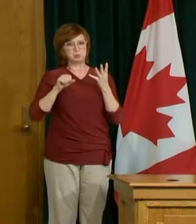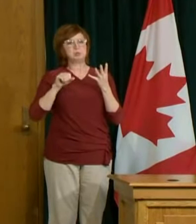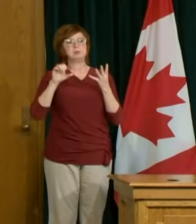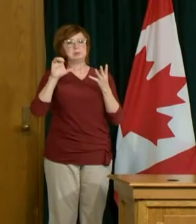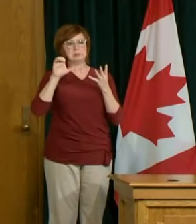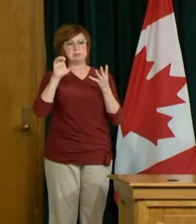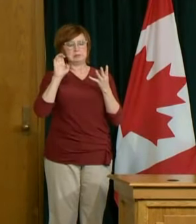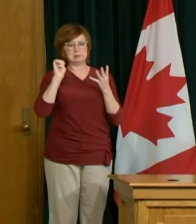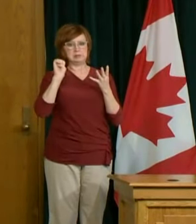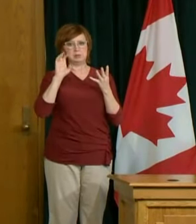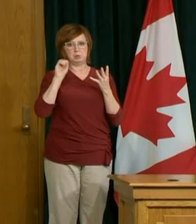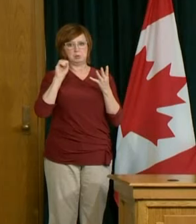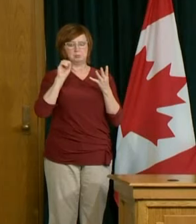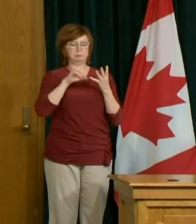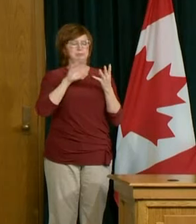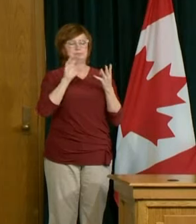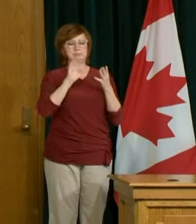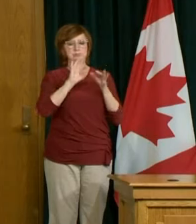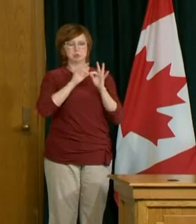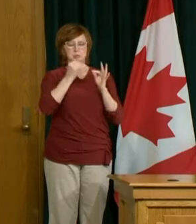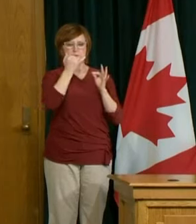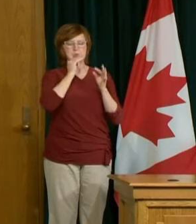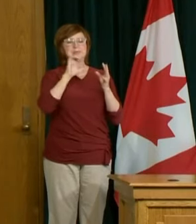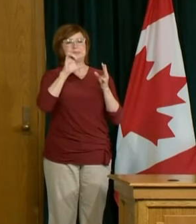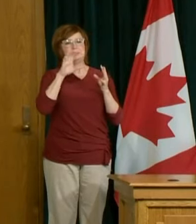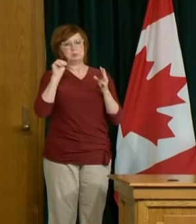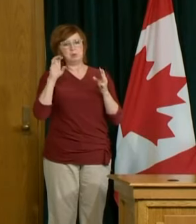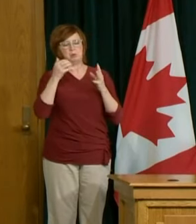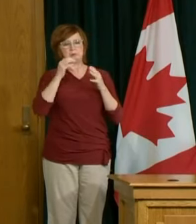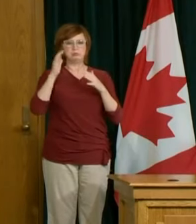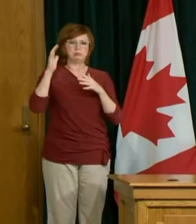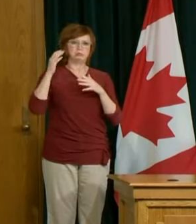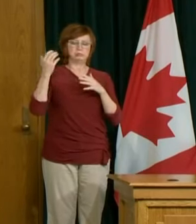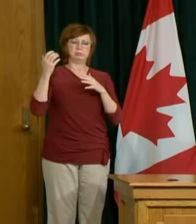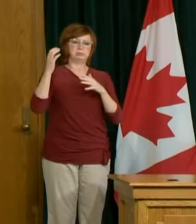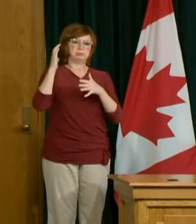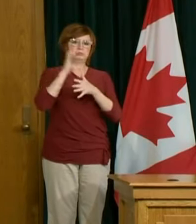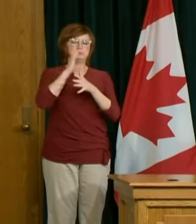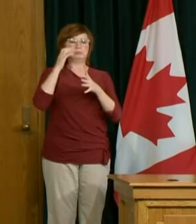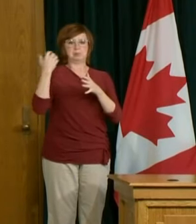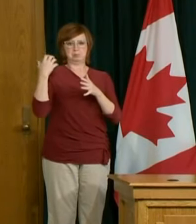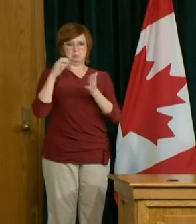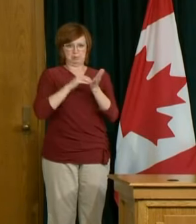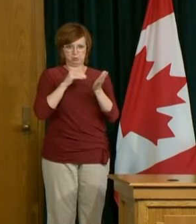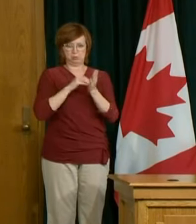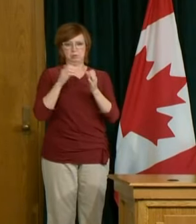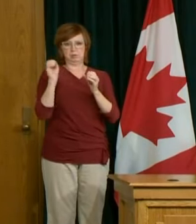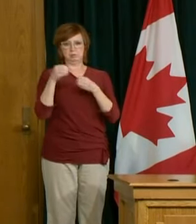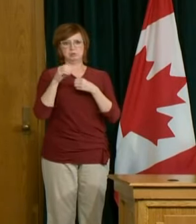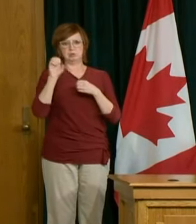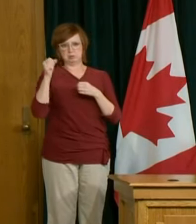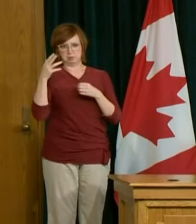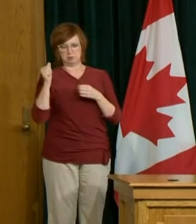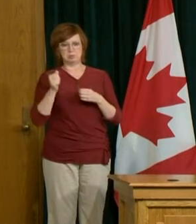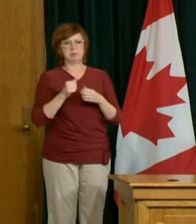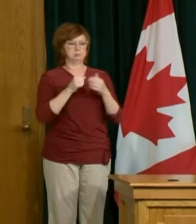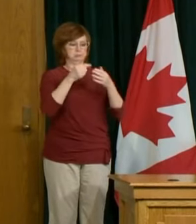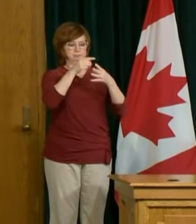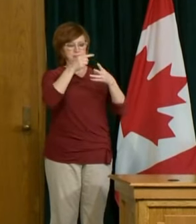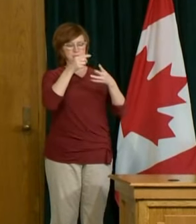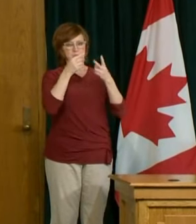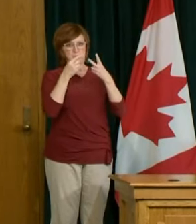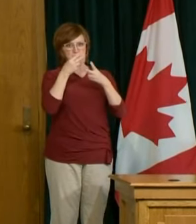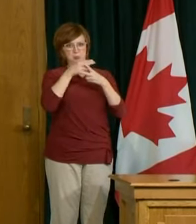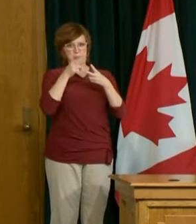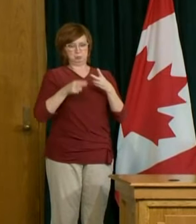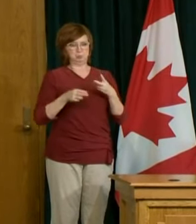Dr. Shahab will have some brief opening comments, and then we'll have time for questions. Minister? Good afternoon. Today we are